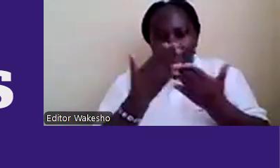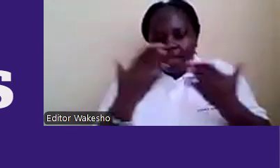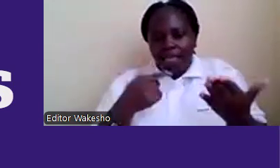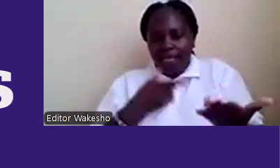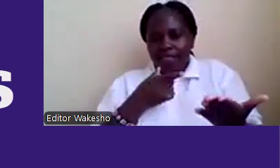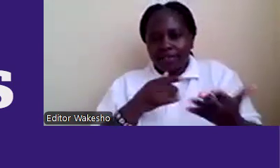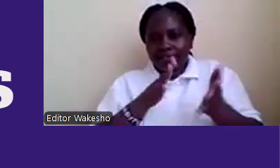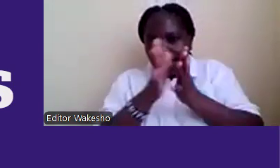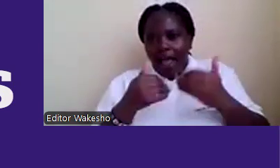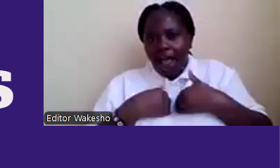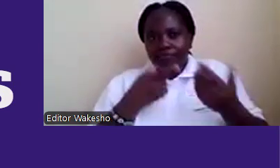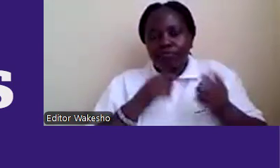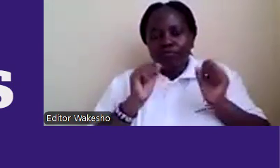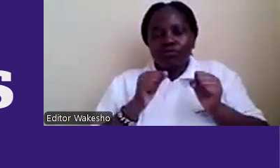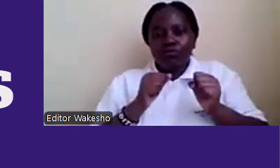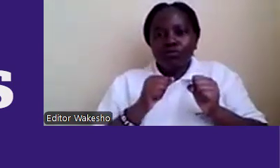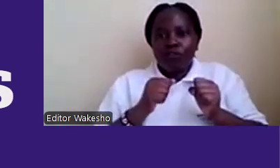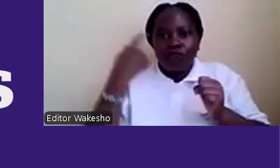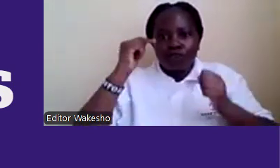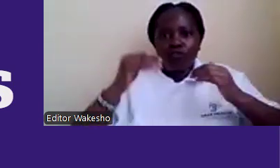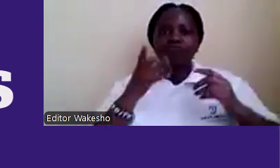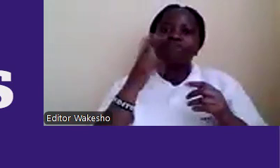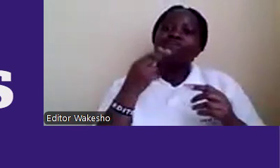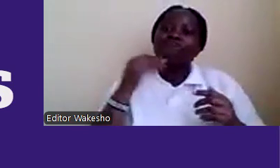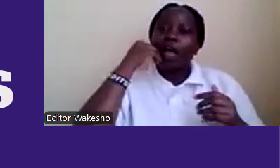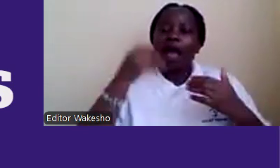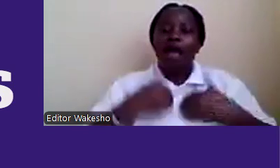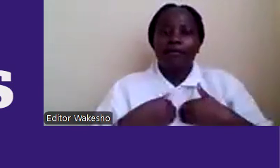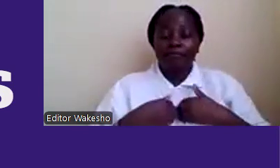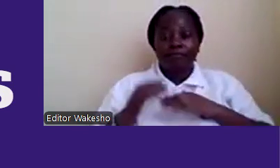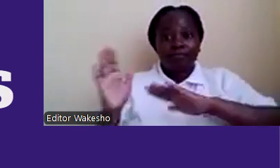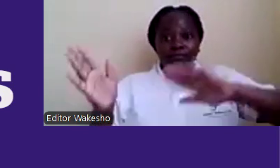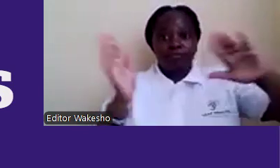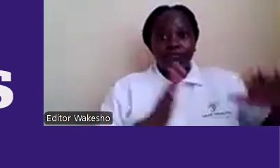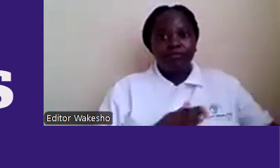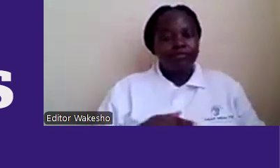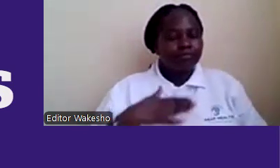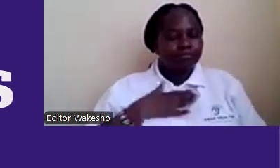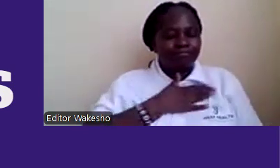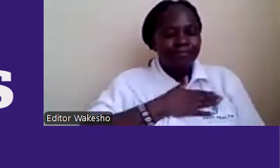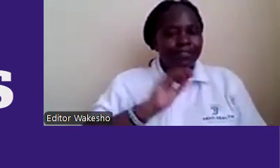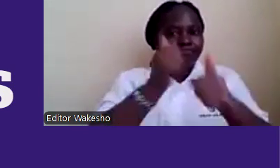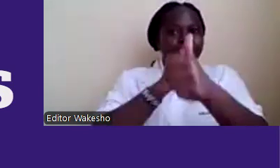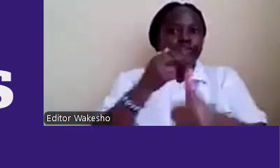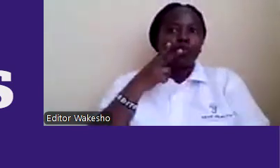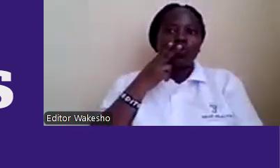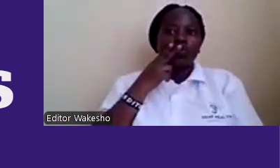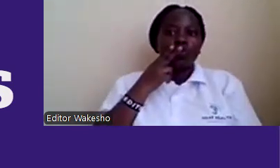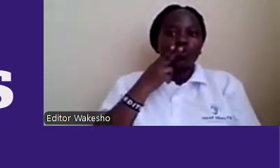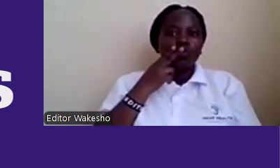2 diabetes, we're able to catch it early. Next, avoiding tobacco use. Smoking increases